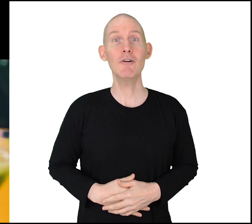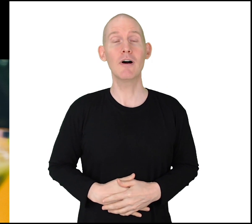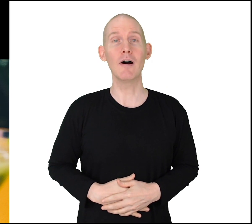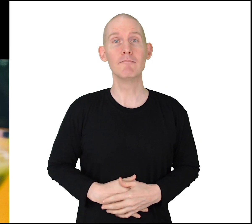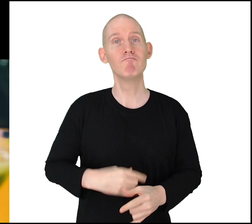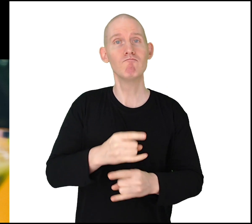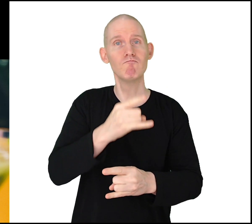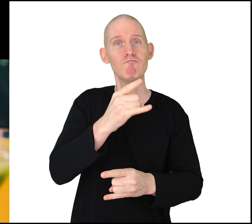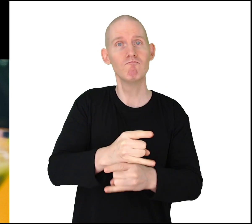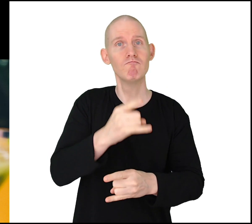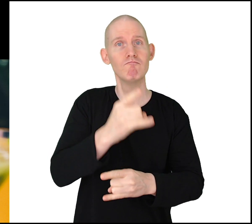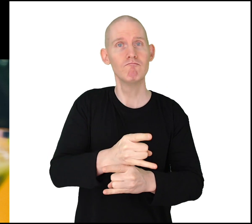alcohol.